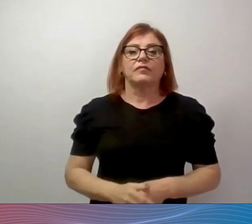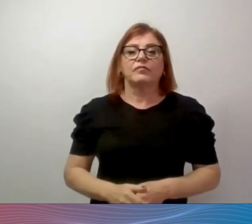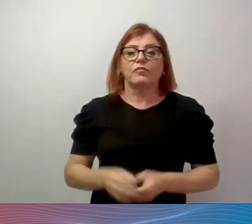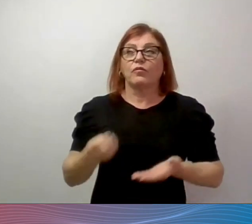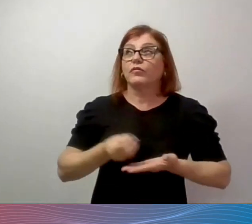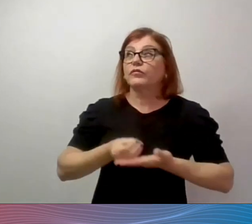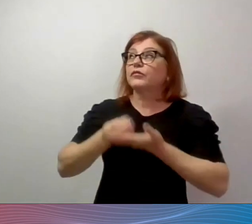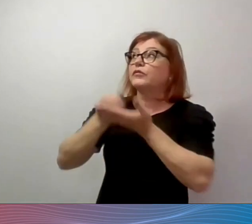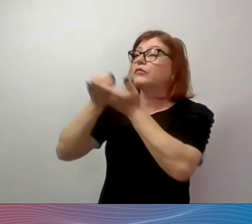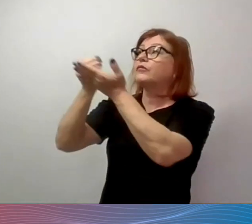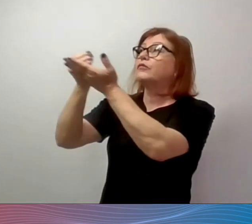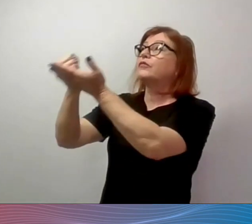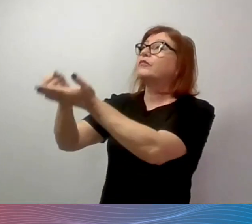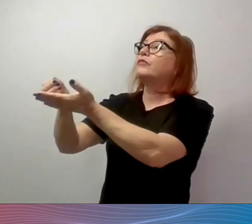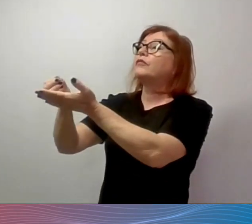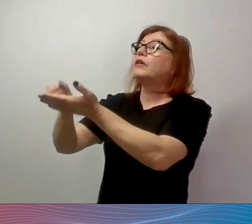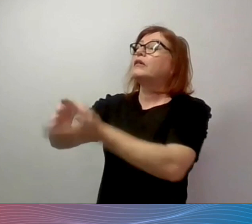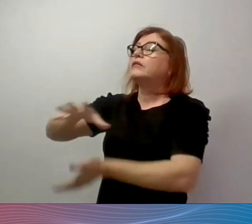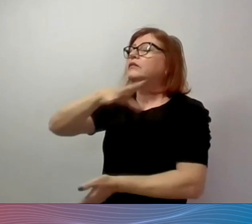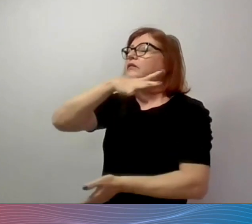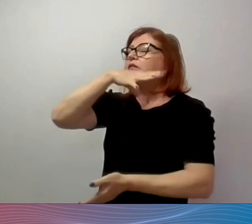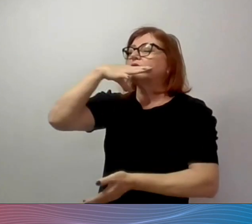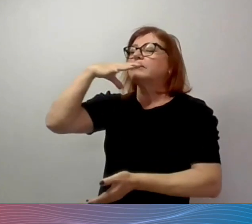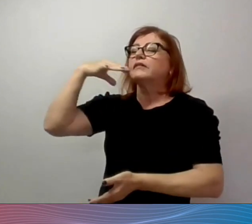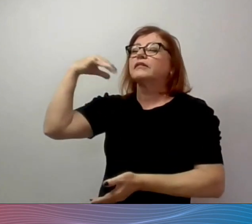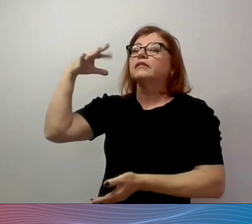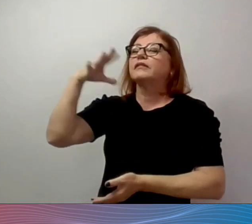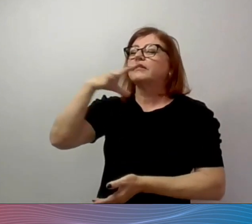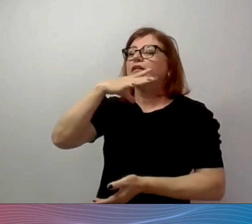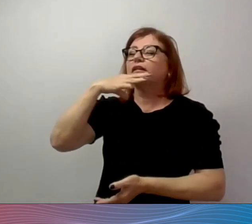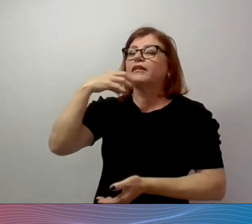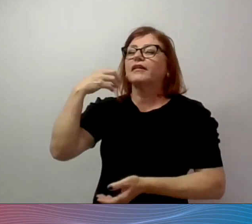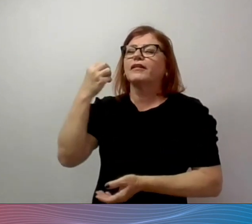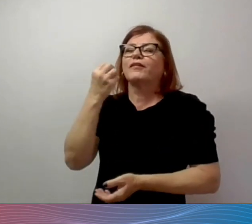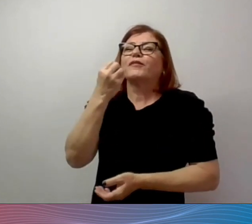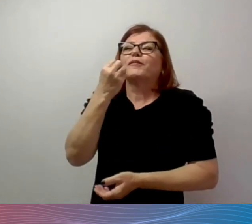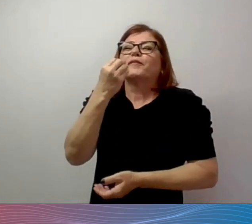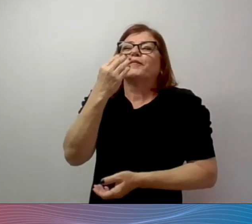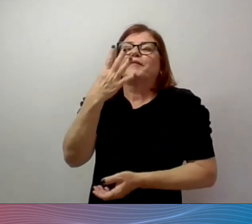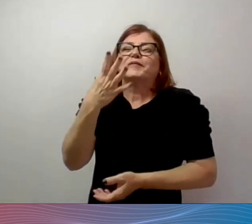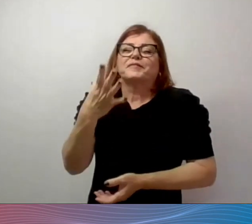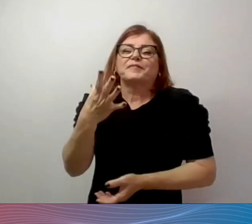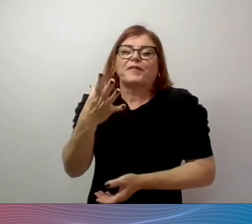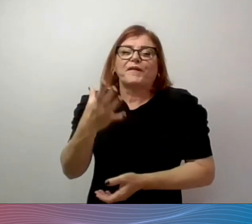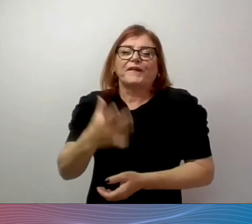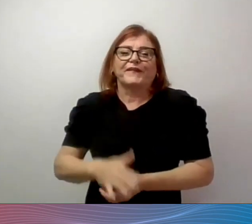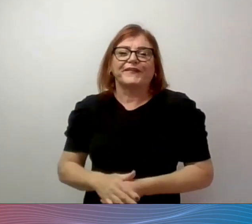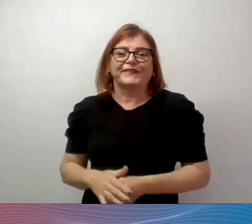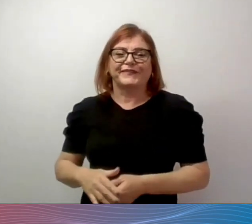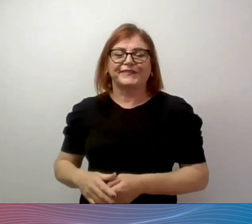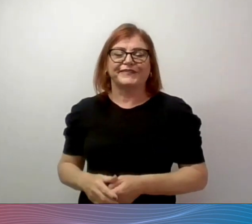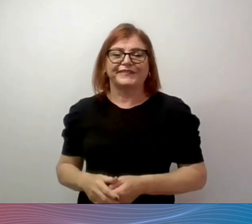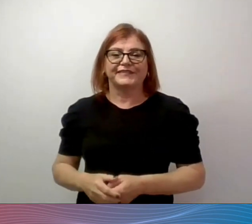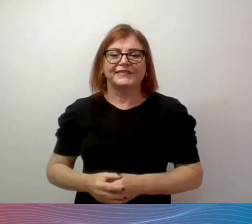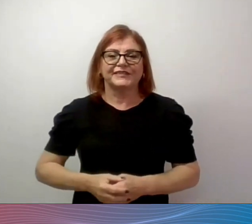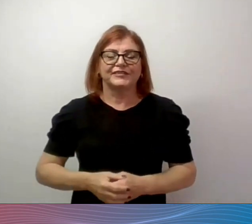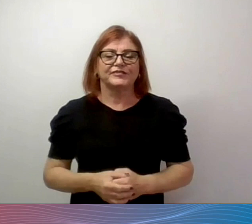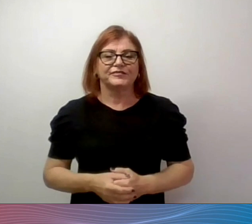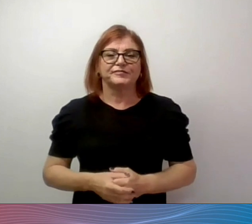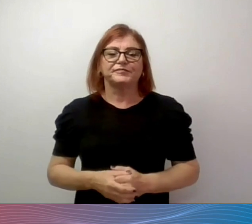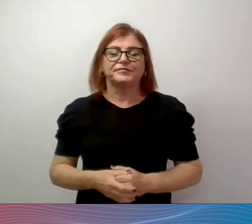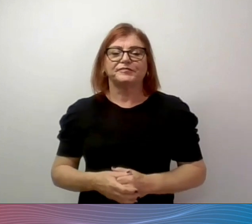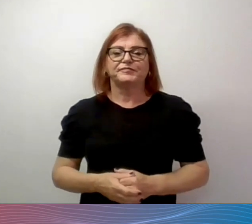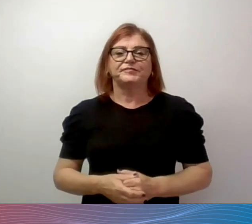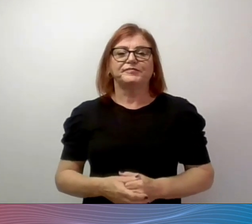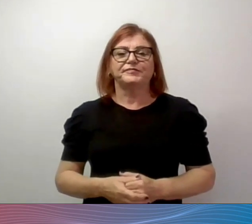in love as Christ also has loved us and given himself for us, an offering and a sacrifice to God for a sweet